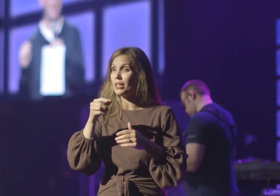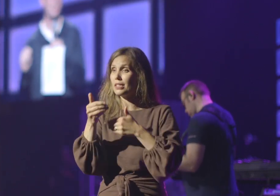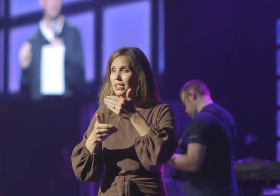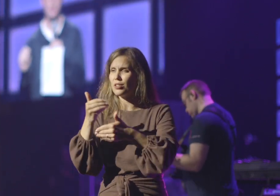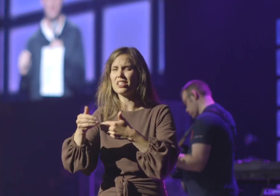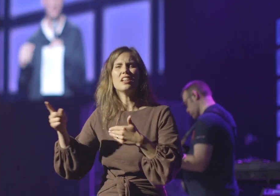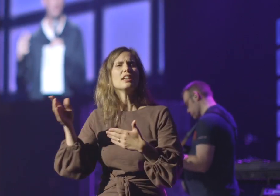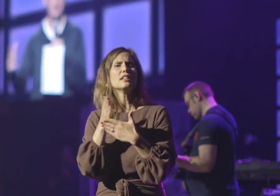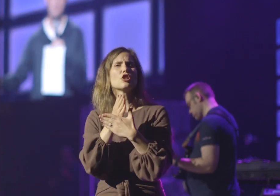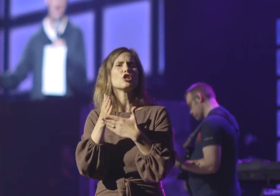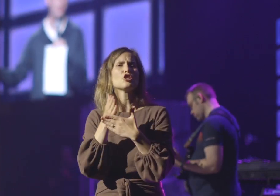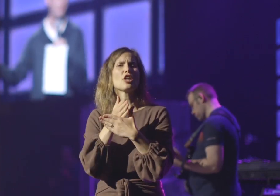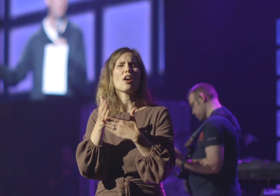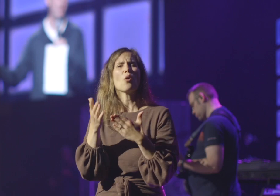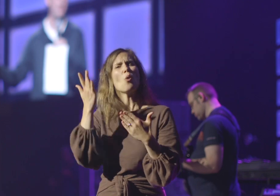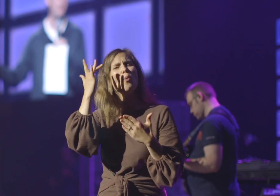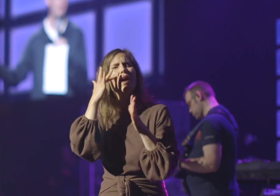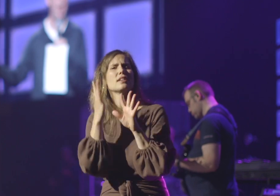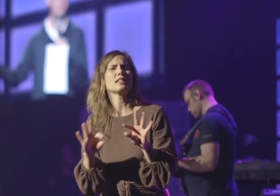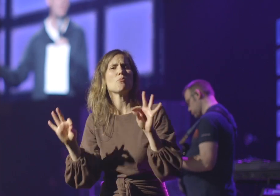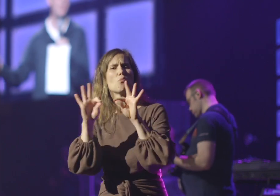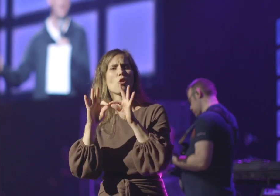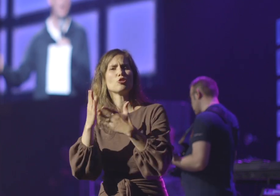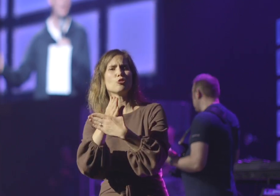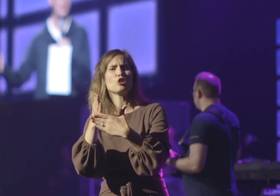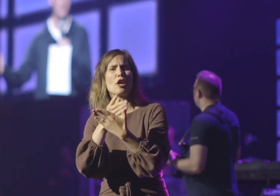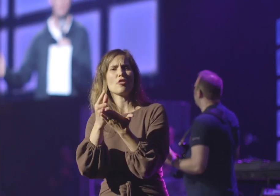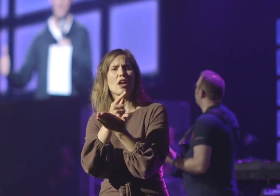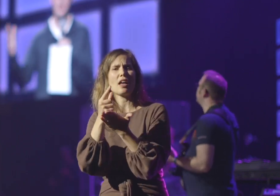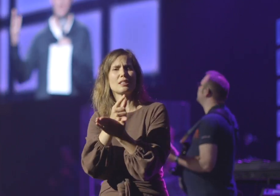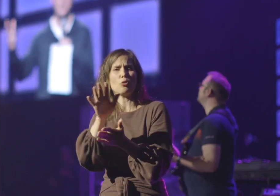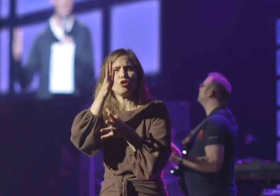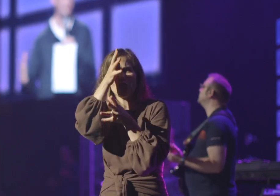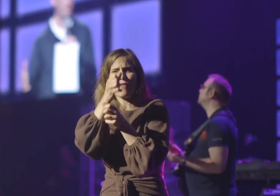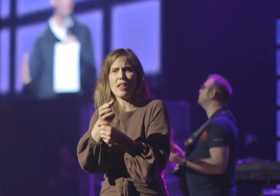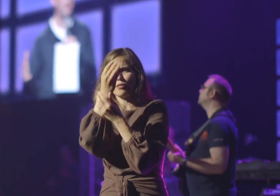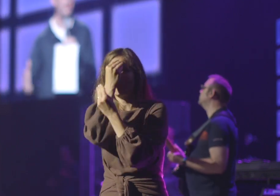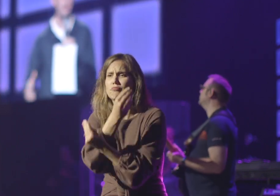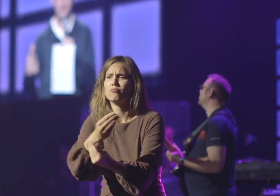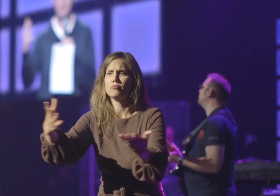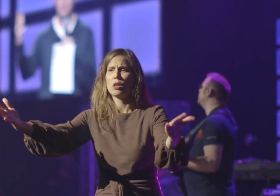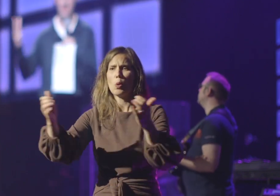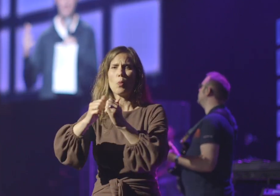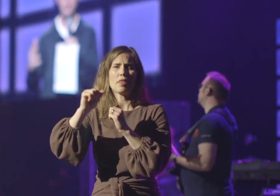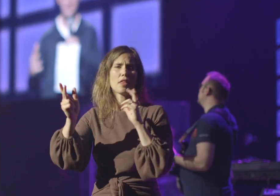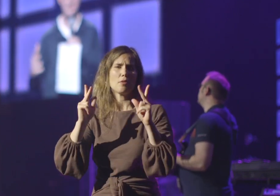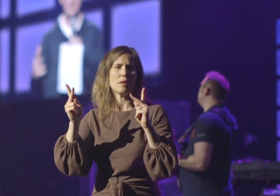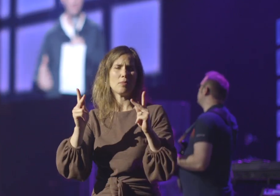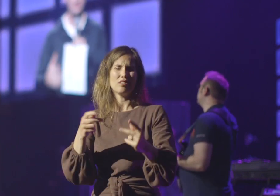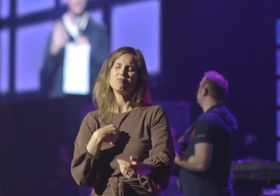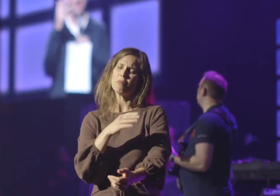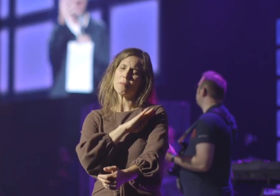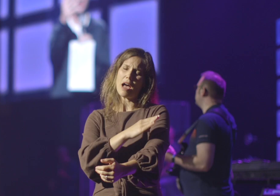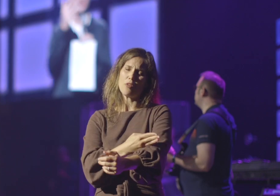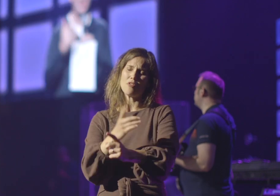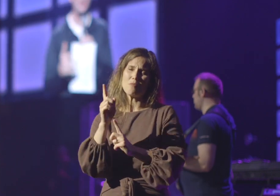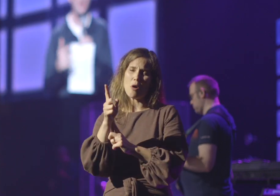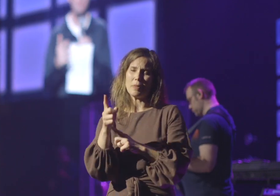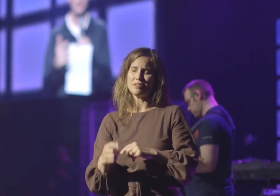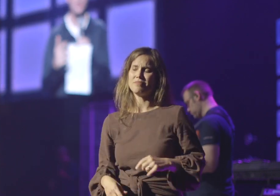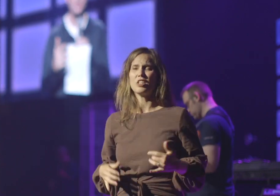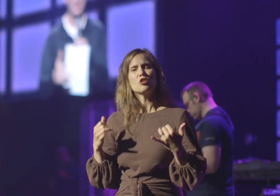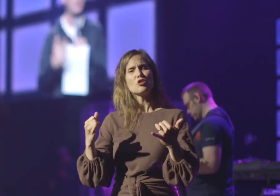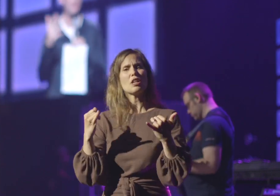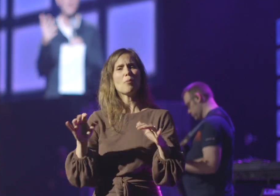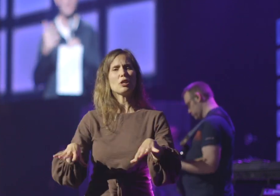sharing the gospel. What about a powerful moment with baptism here? So let's take a moment, get ready for the offering. Whether you're online or